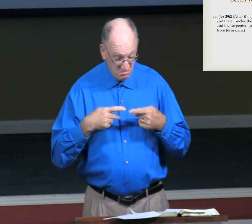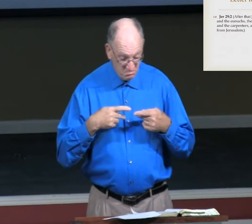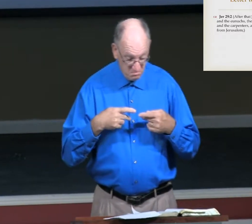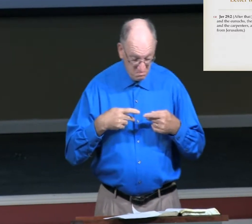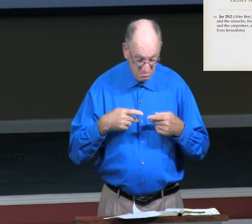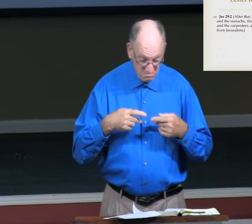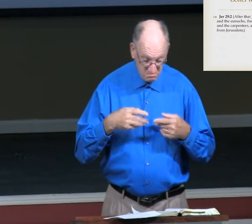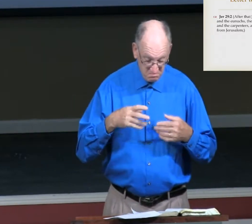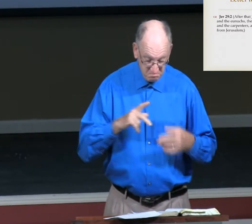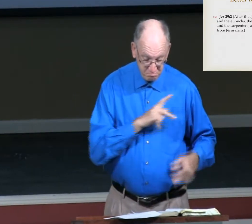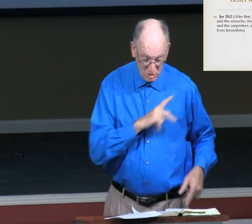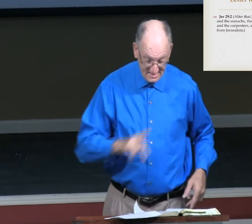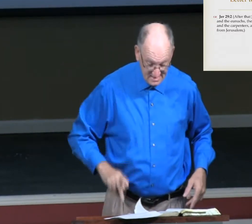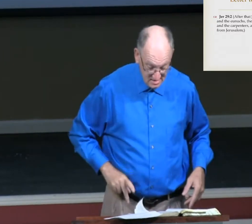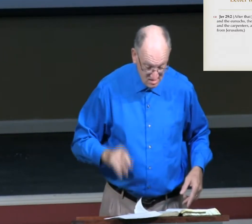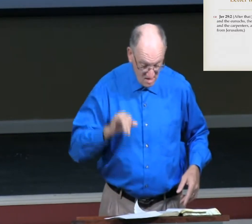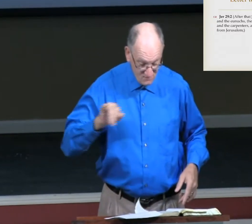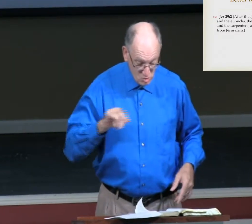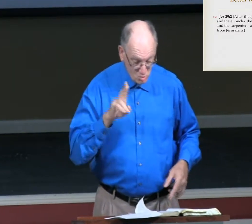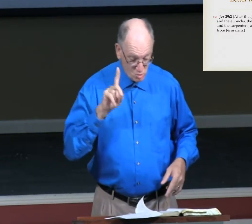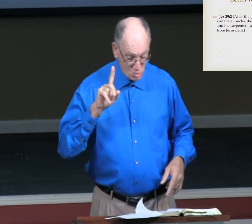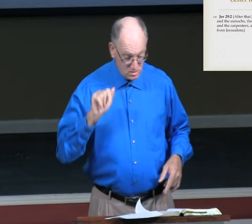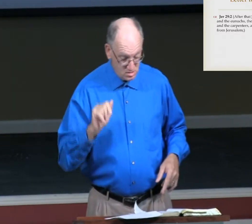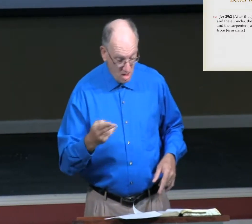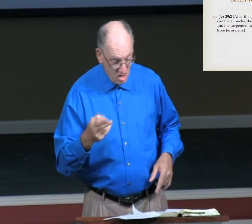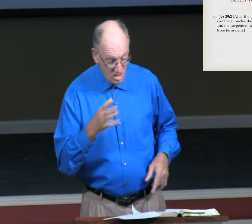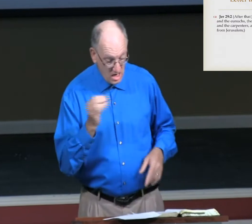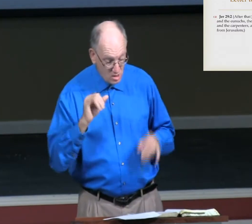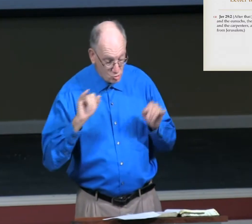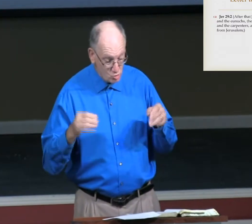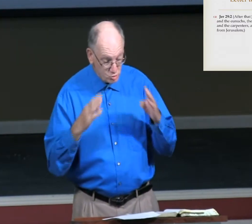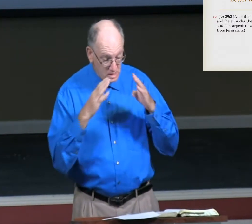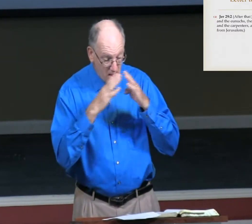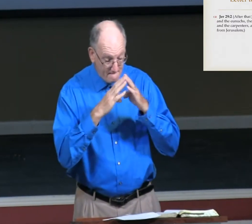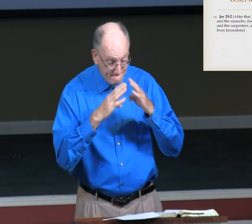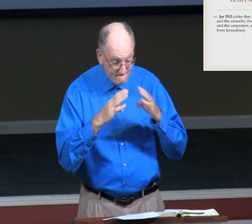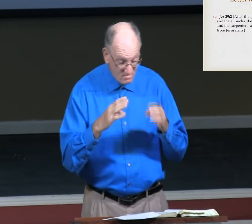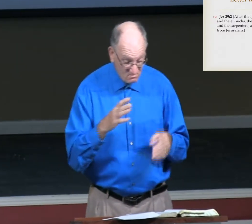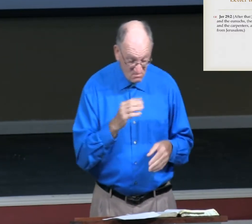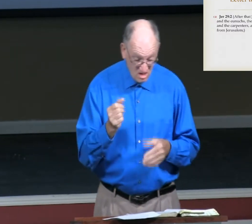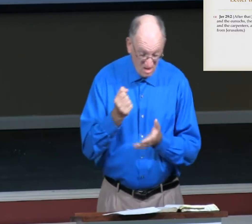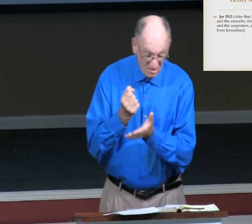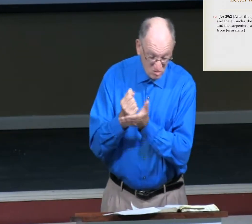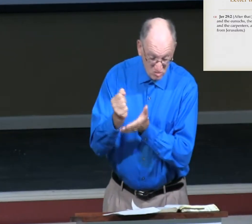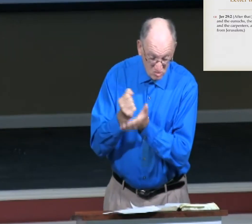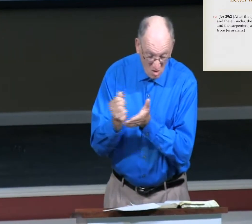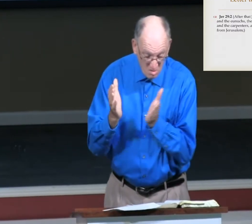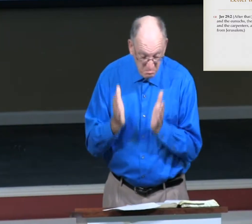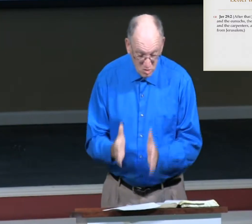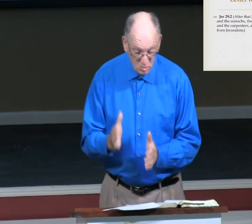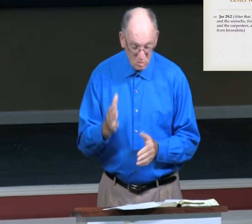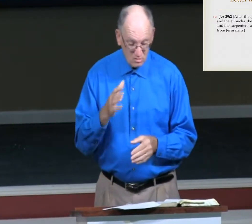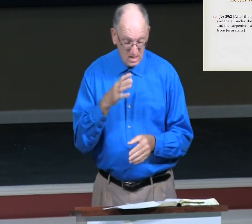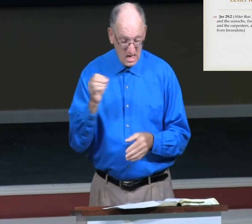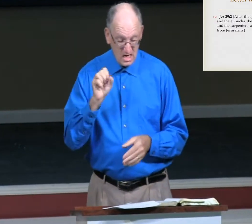and Jerusalem, and the carpenters, and the smiths, were departed from